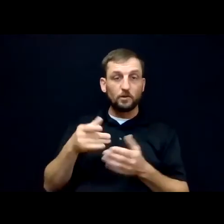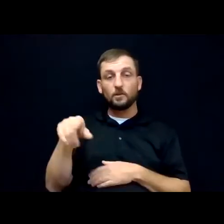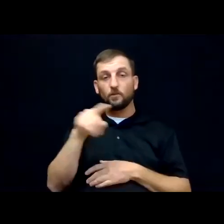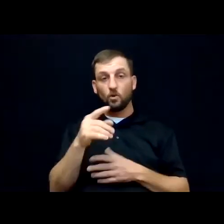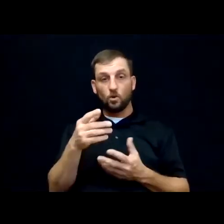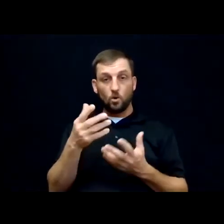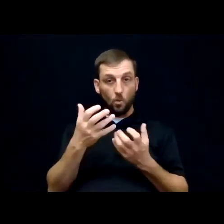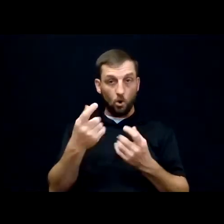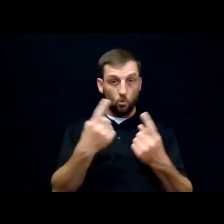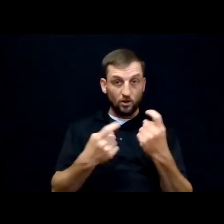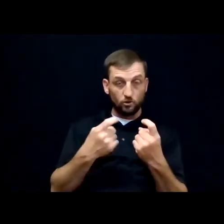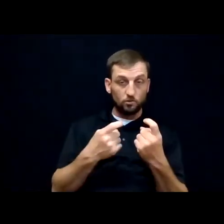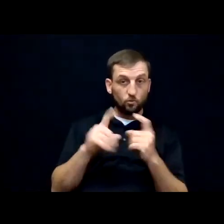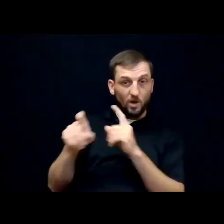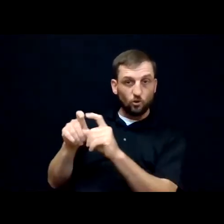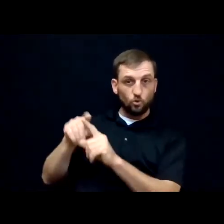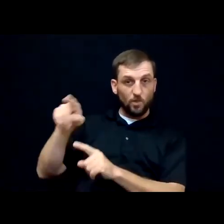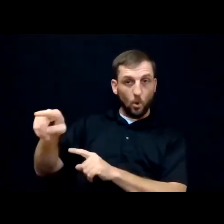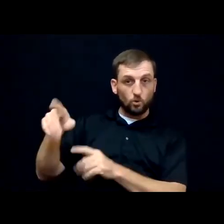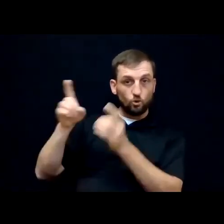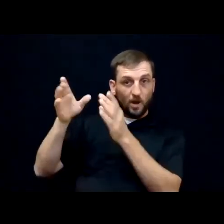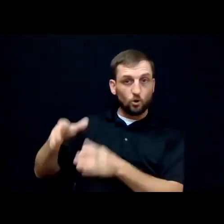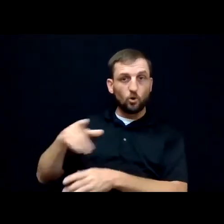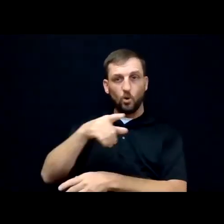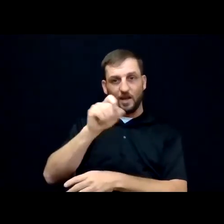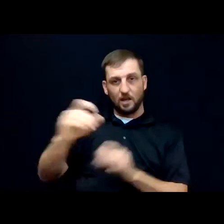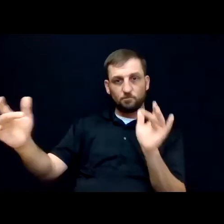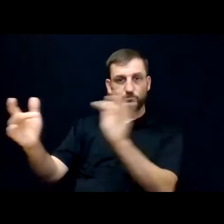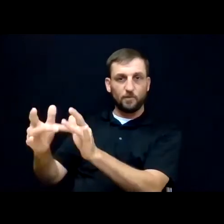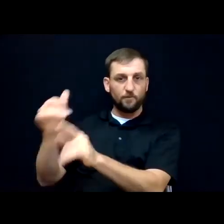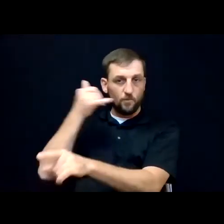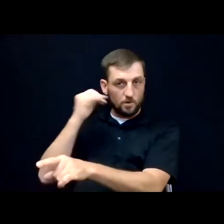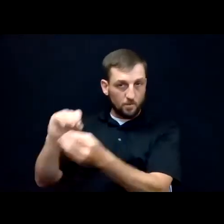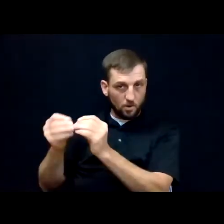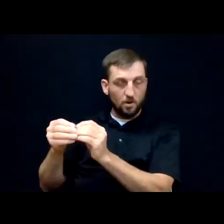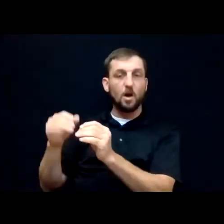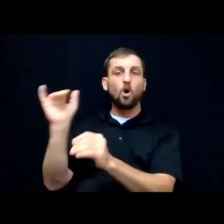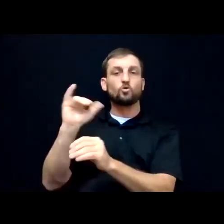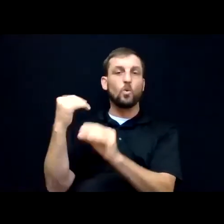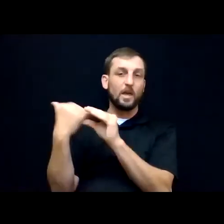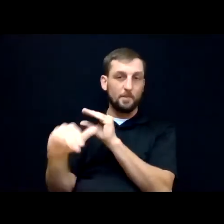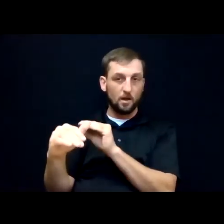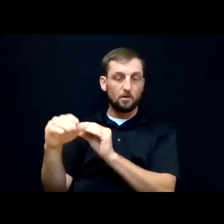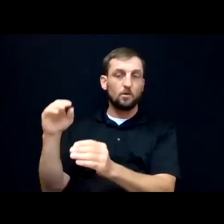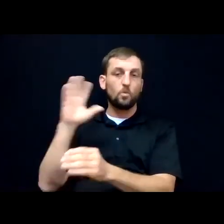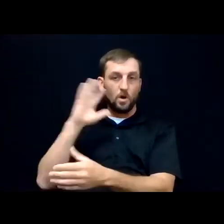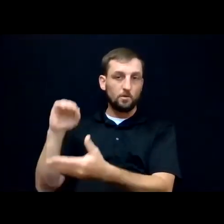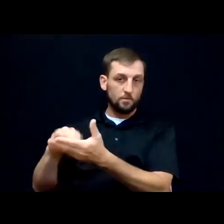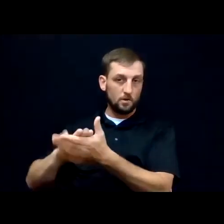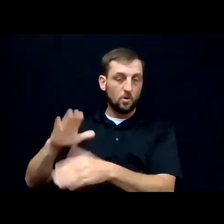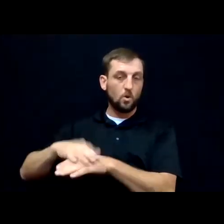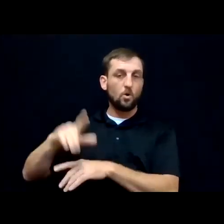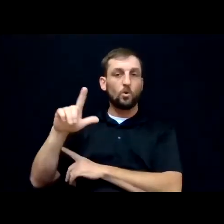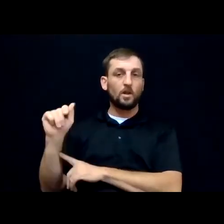ask any questions to those directors, you can contact them directly. Their number and also their email address will be provided on the Louisiana Transit